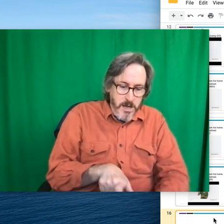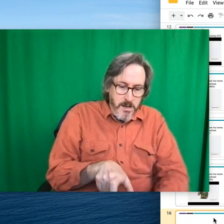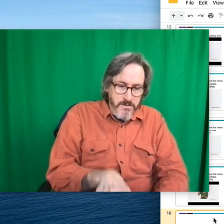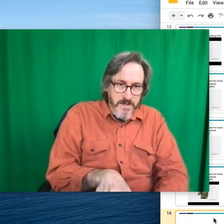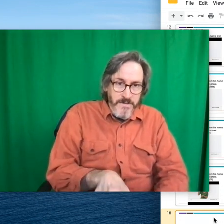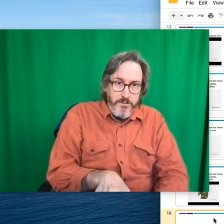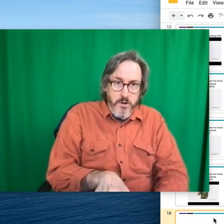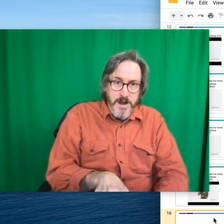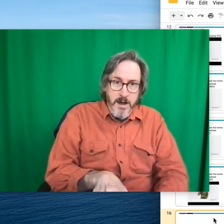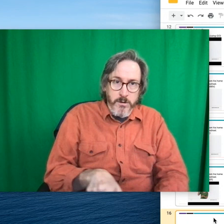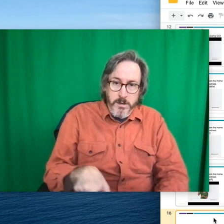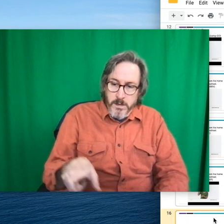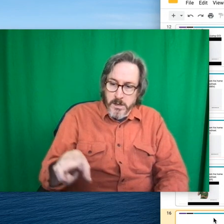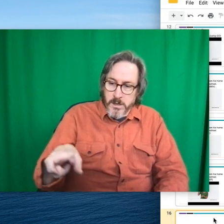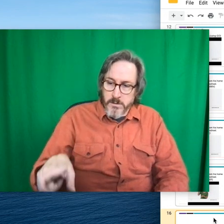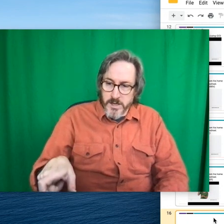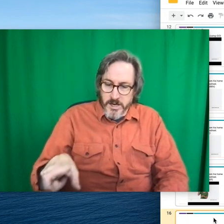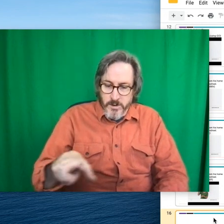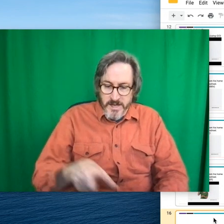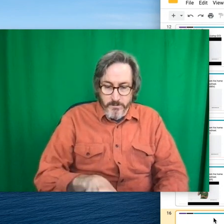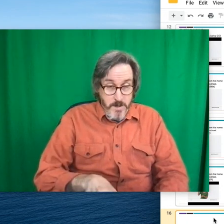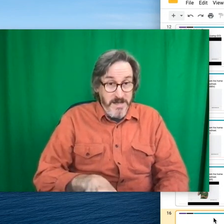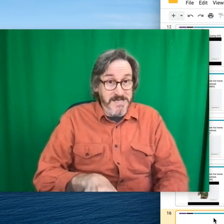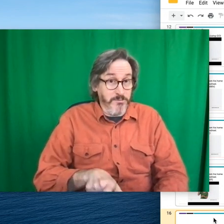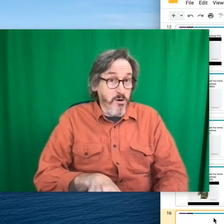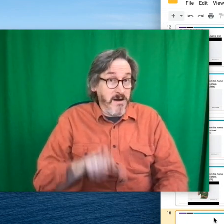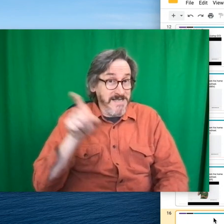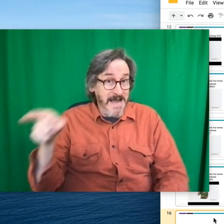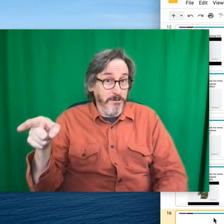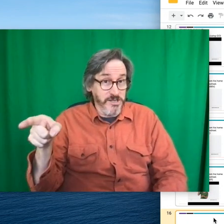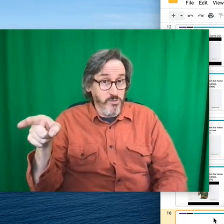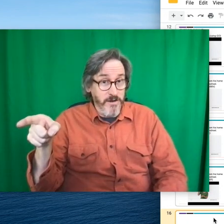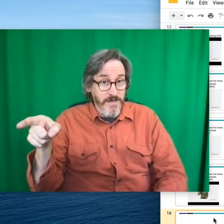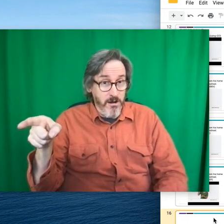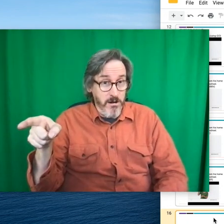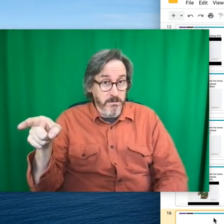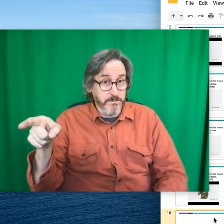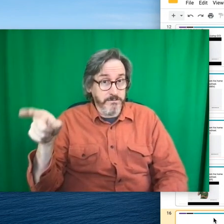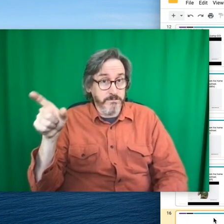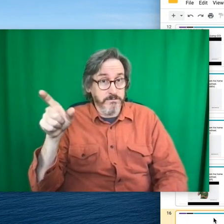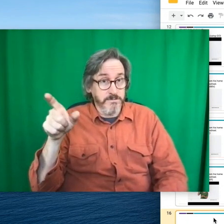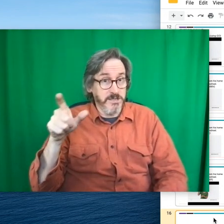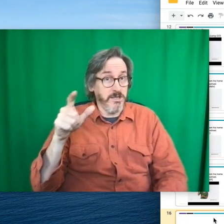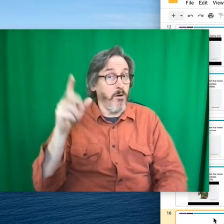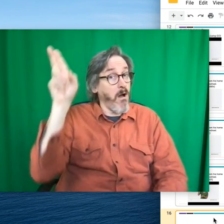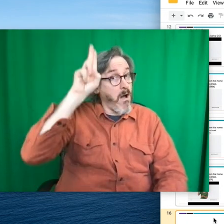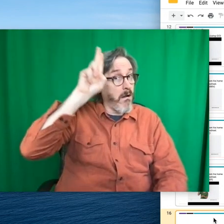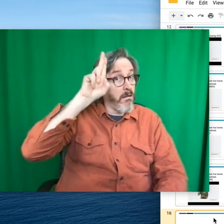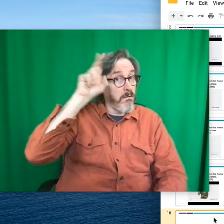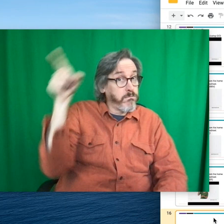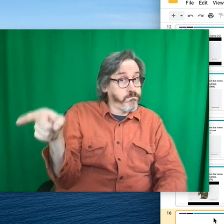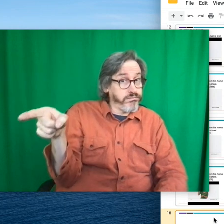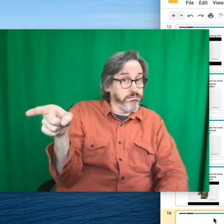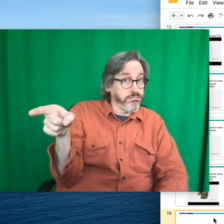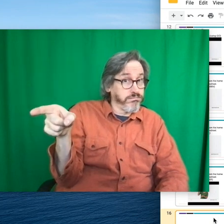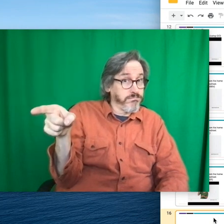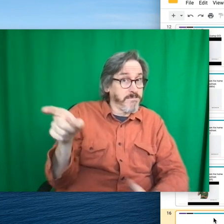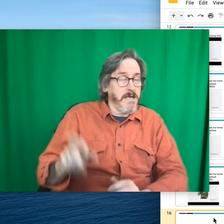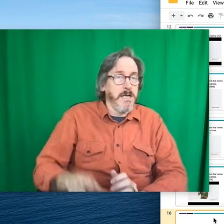about, then the pronoun, because the pronoun establishes where they are. So uncle,